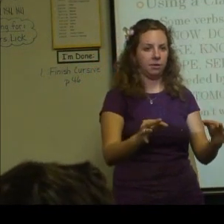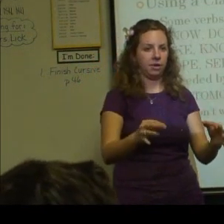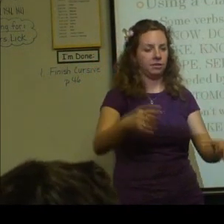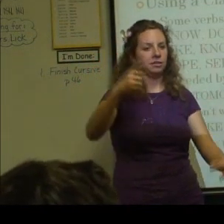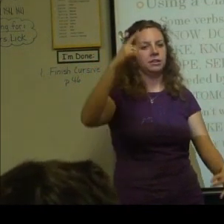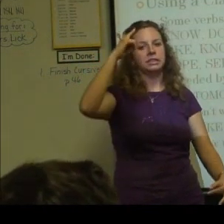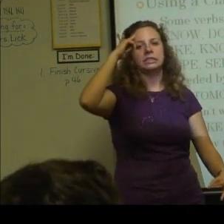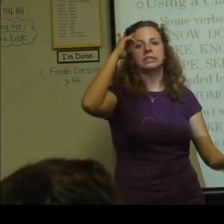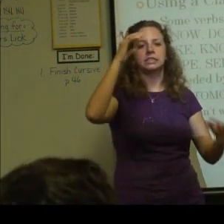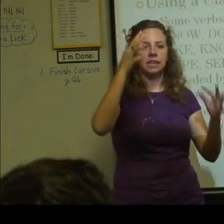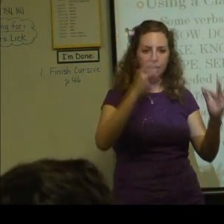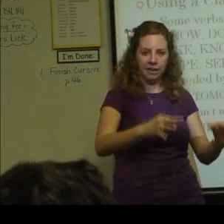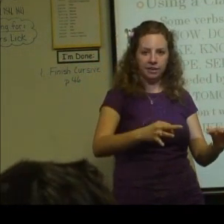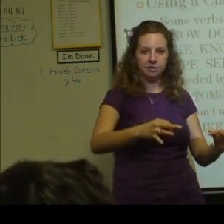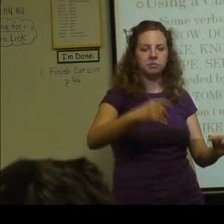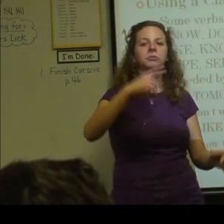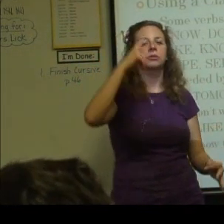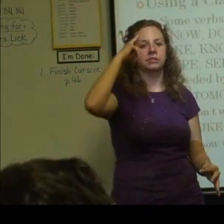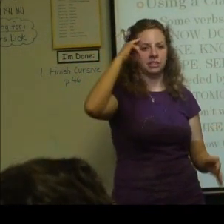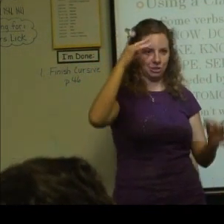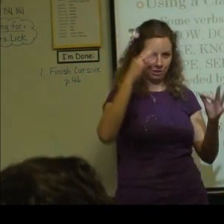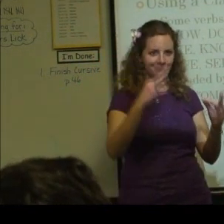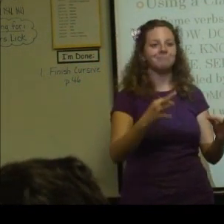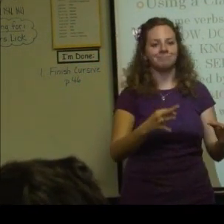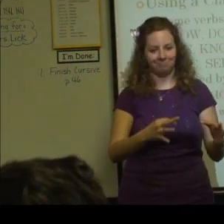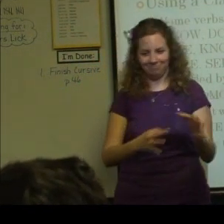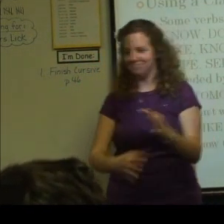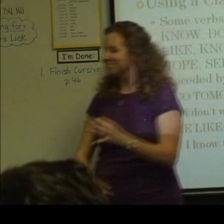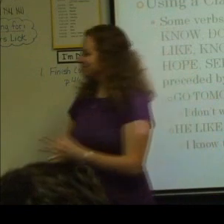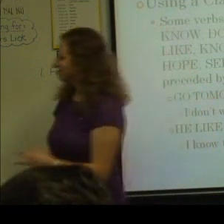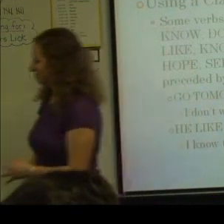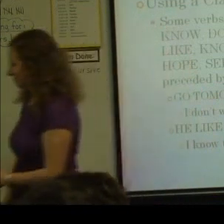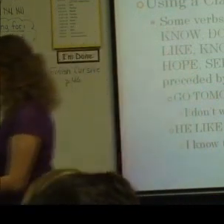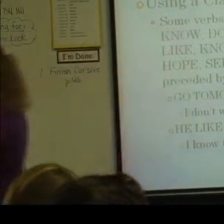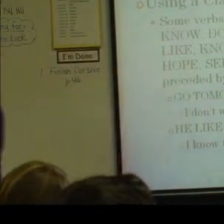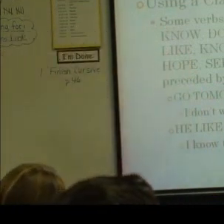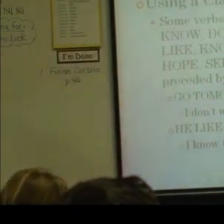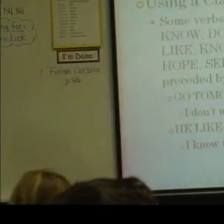way. Okay. Decide or decision. Okay.